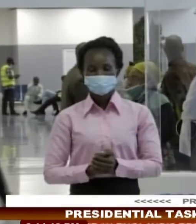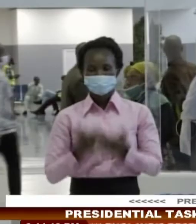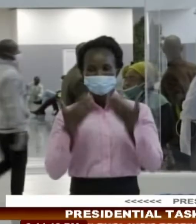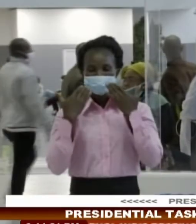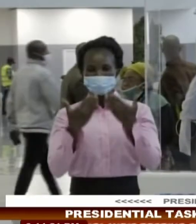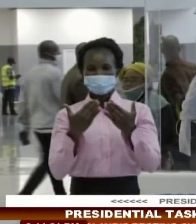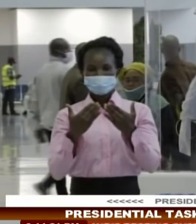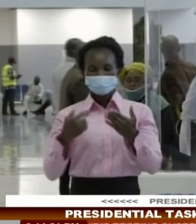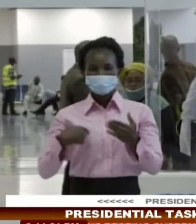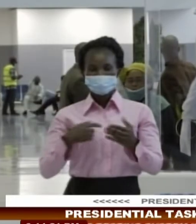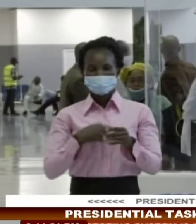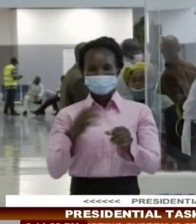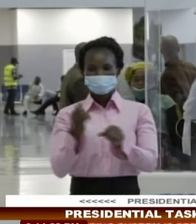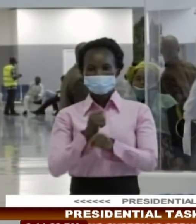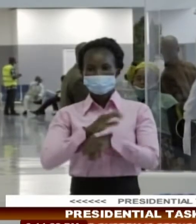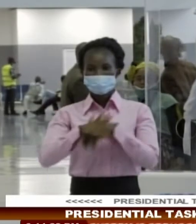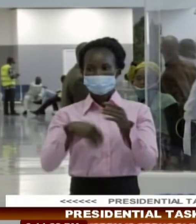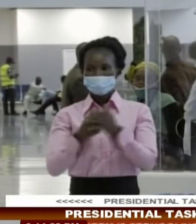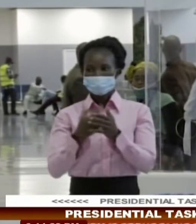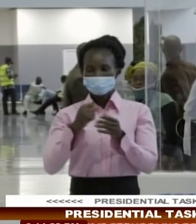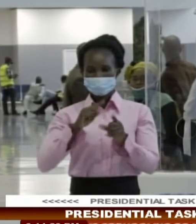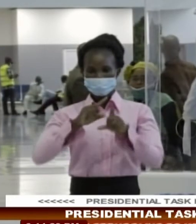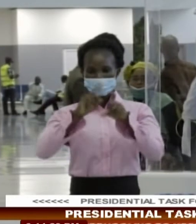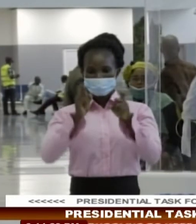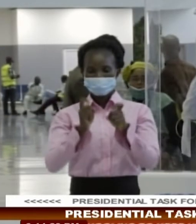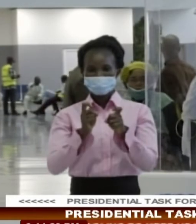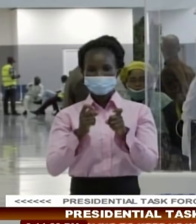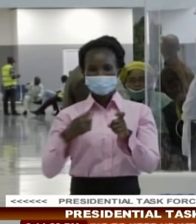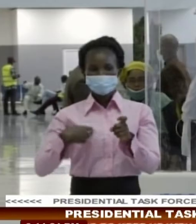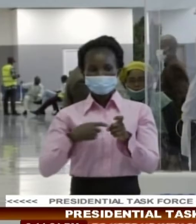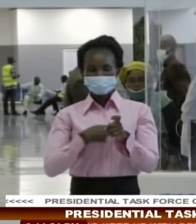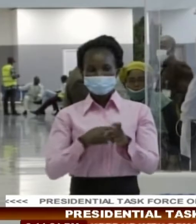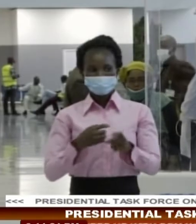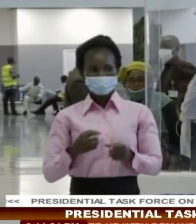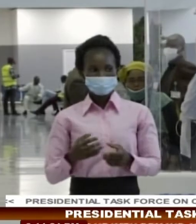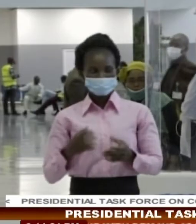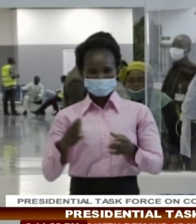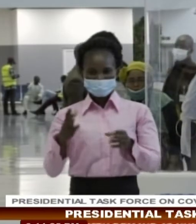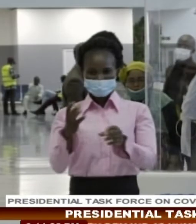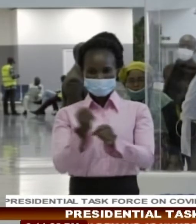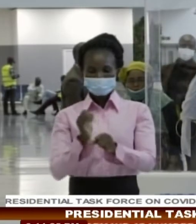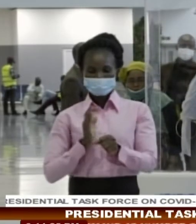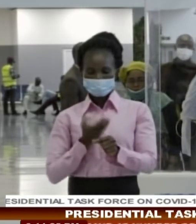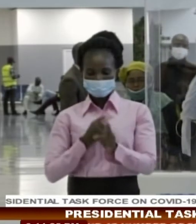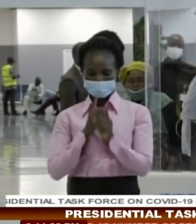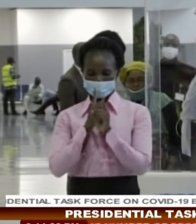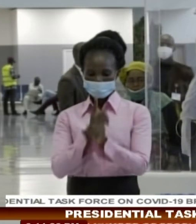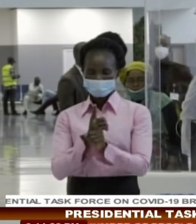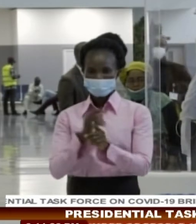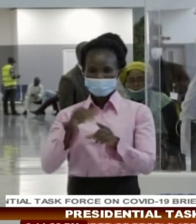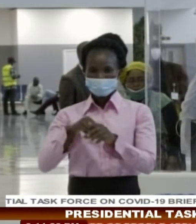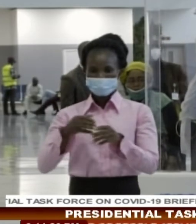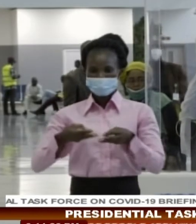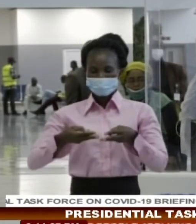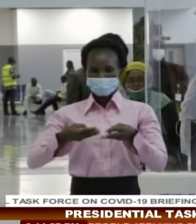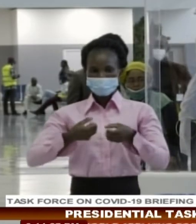Thank you. We've taken all the questions and we will receive our responses in the following